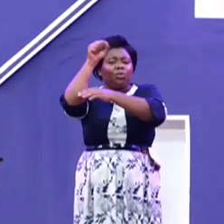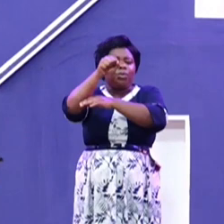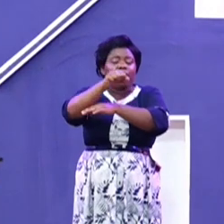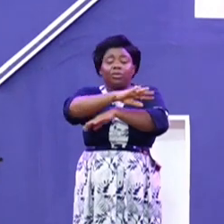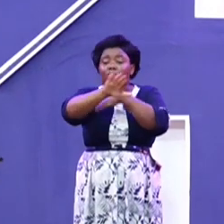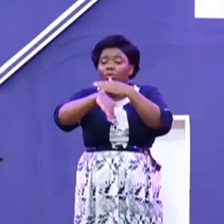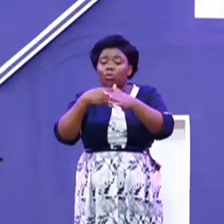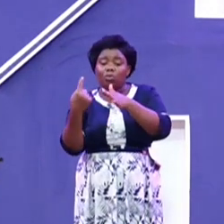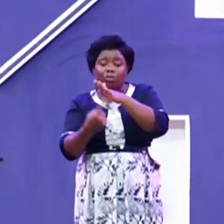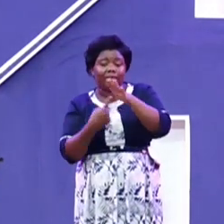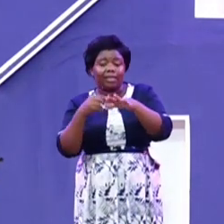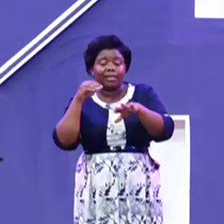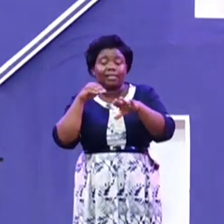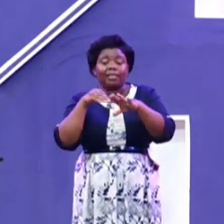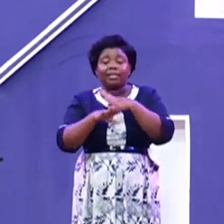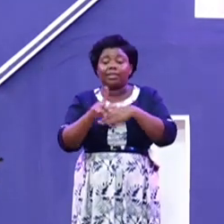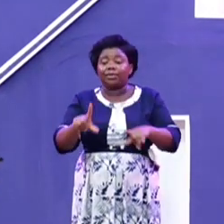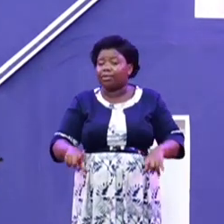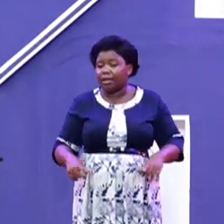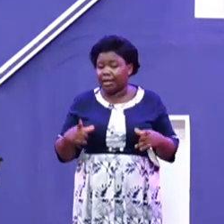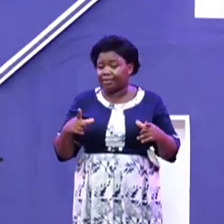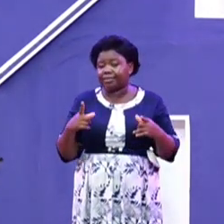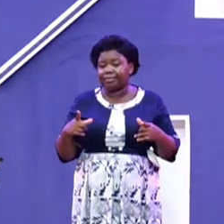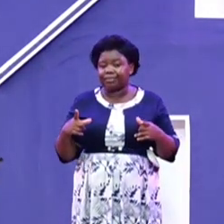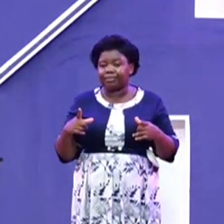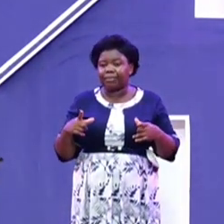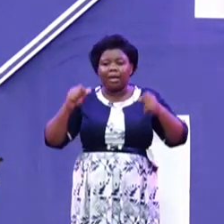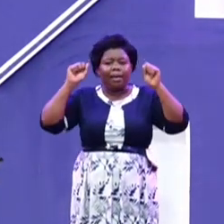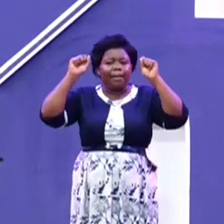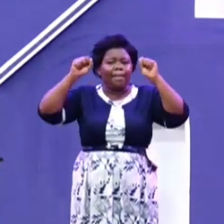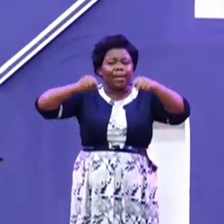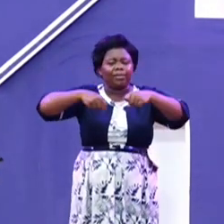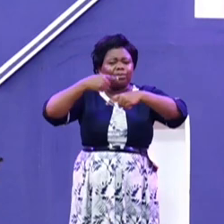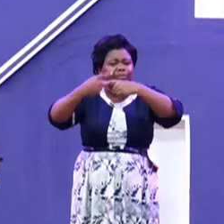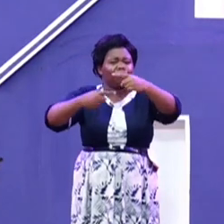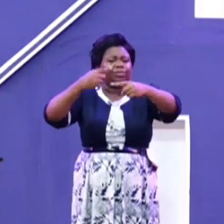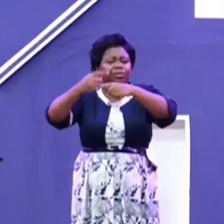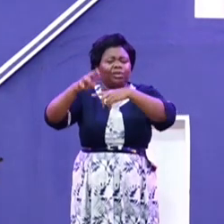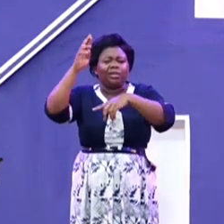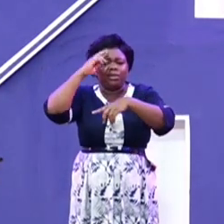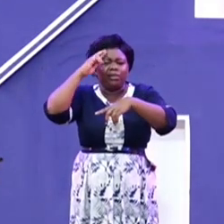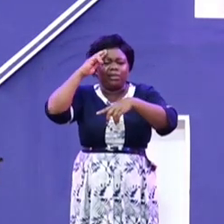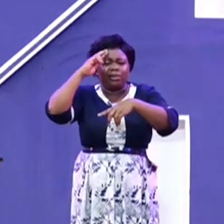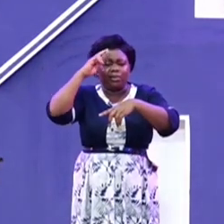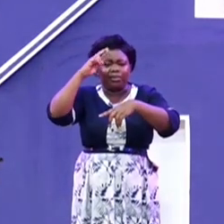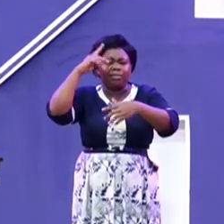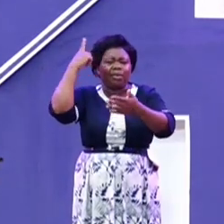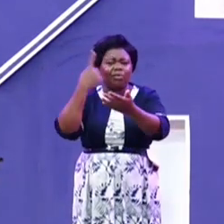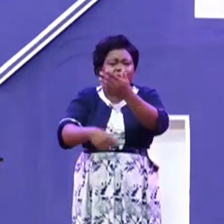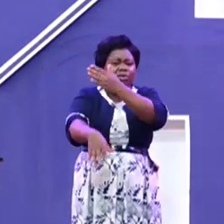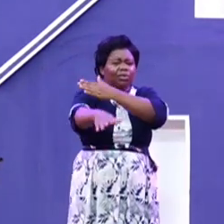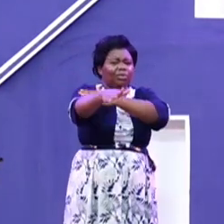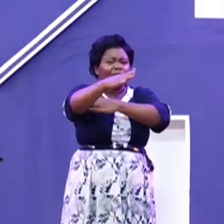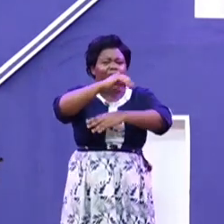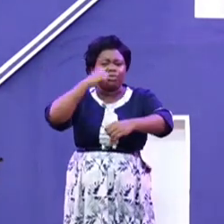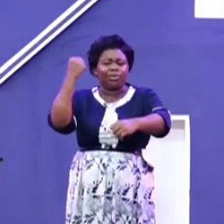For a person to be able to win challenges in his or her life, atekeddwa bulijjo okujjukiranga ebyafaayo by'emabega,